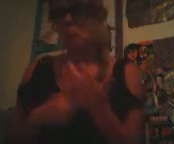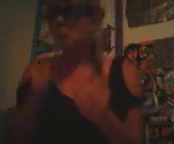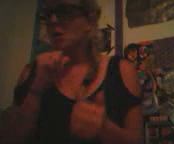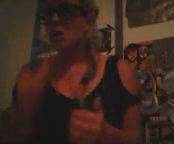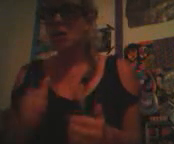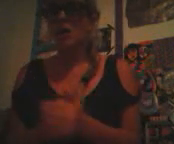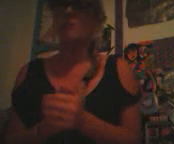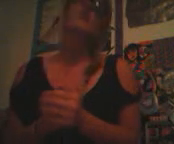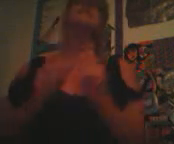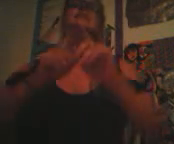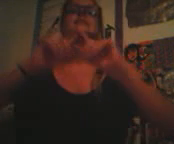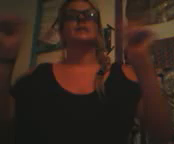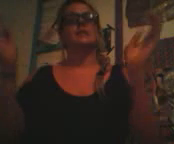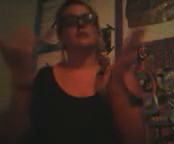single replacement reactions, though.